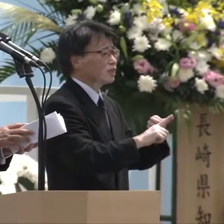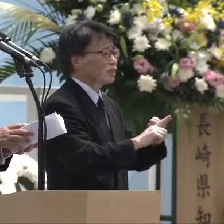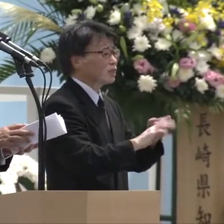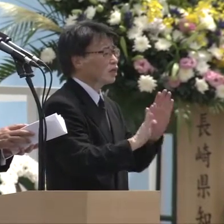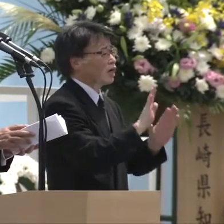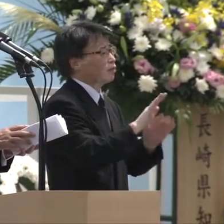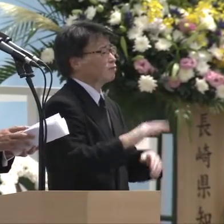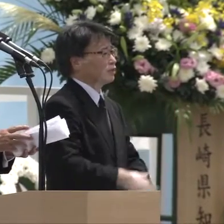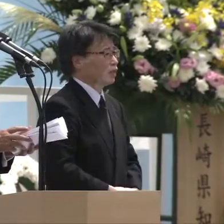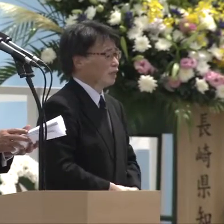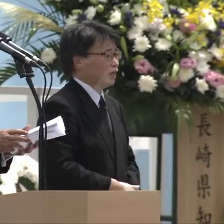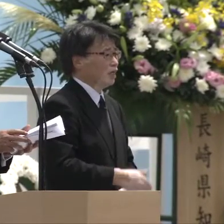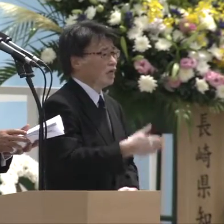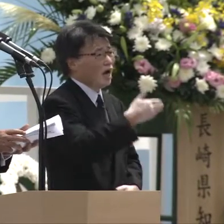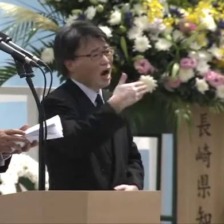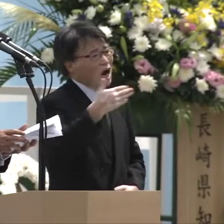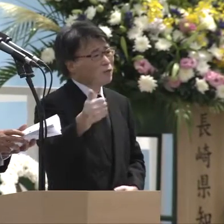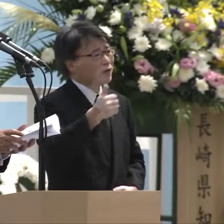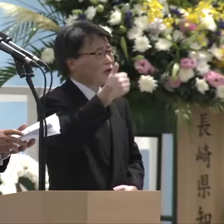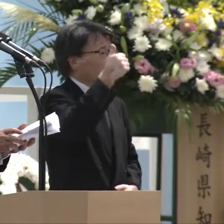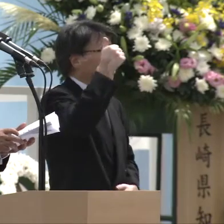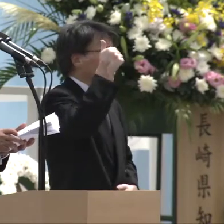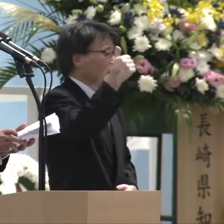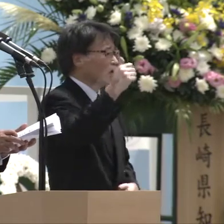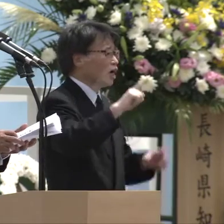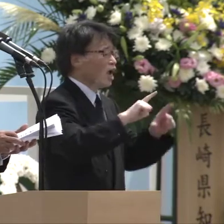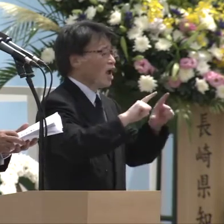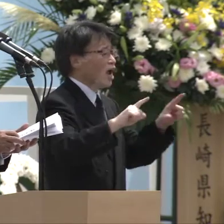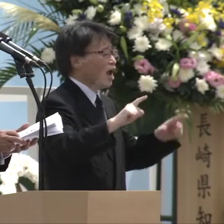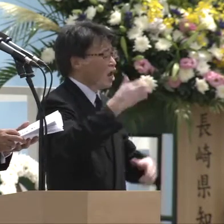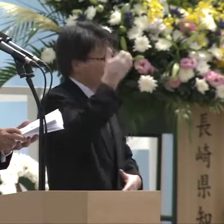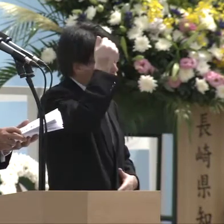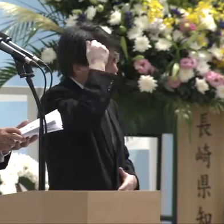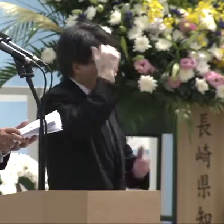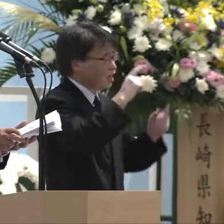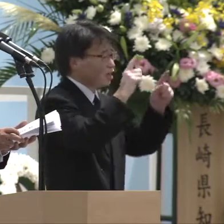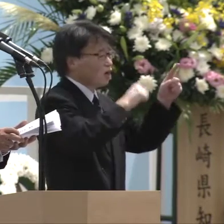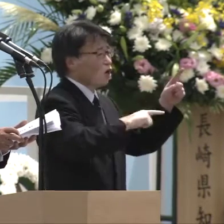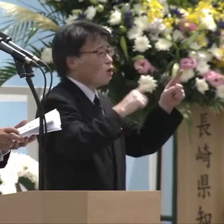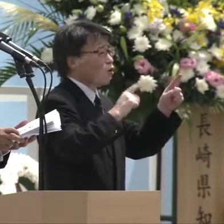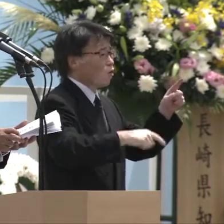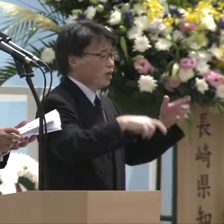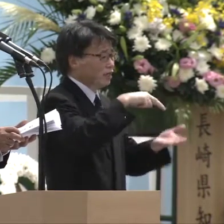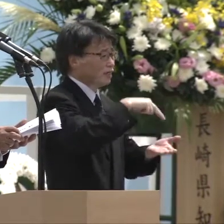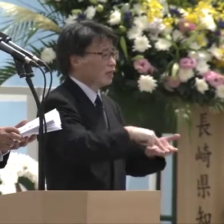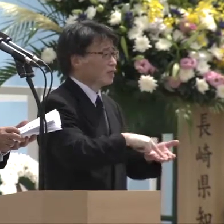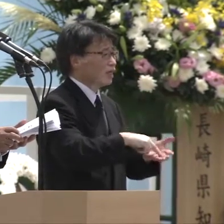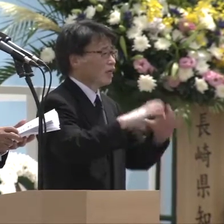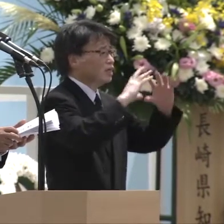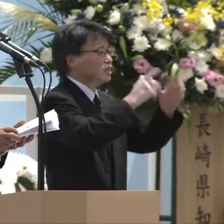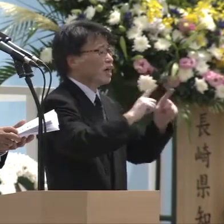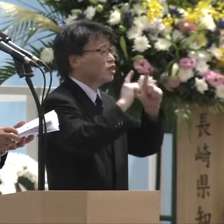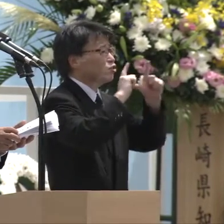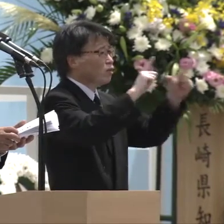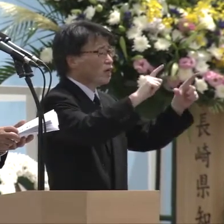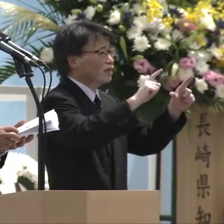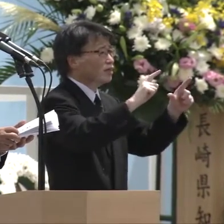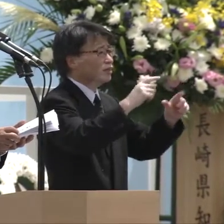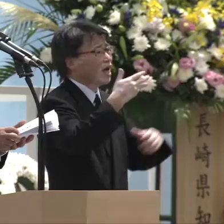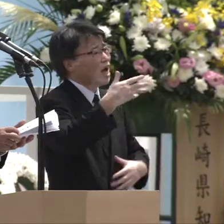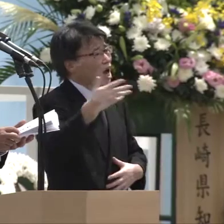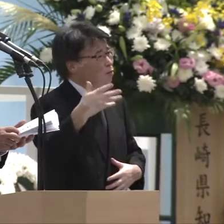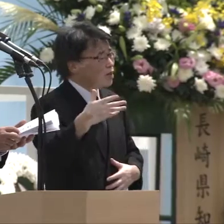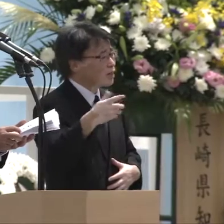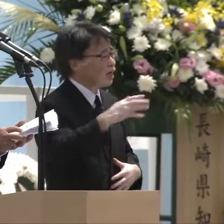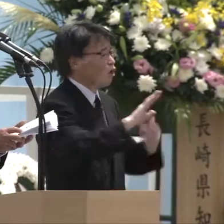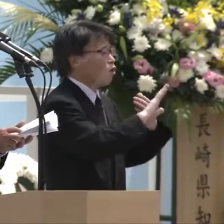Hiroshima. U.S. President Obama sent out the message from Hiroshima Peace Memorial Park to the world, urging the